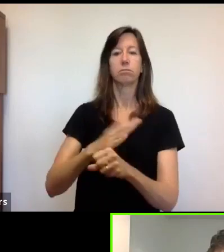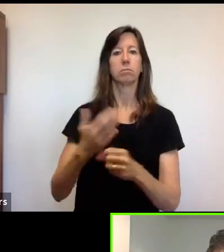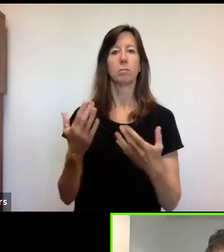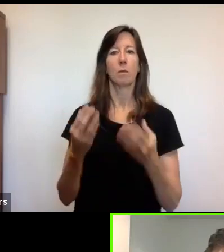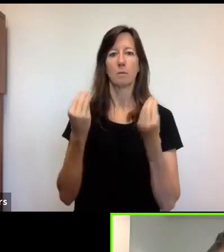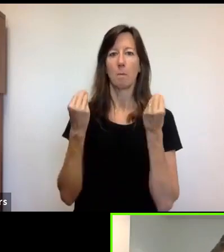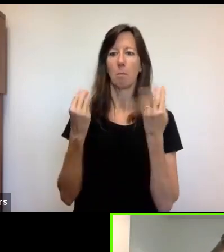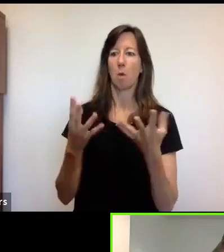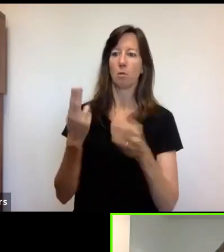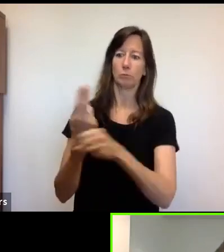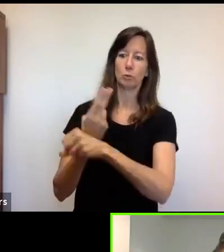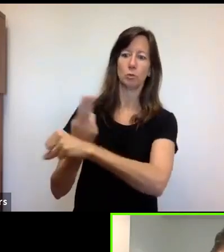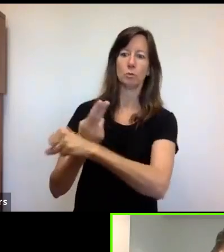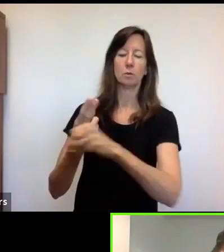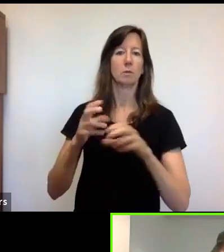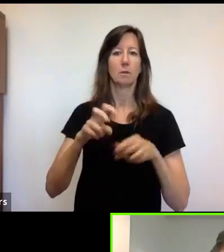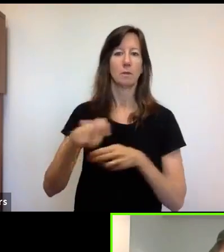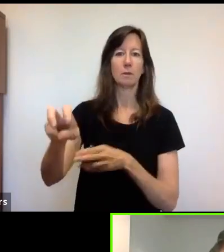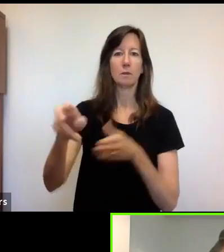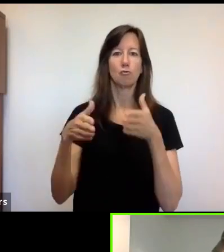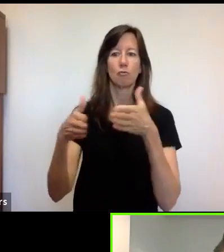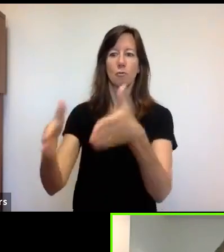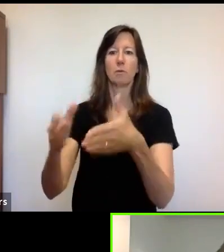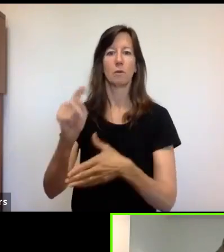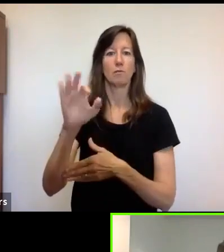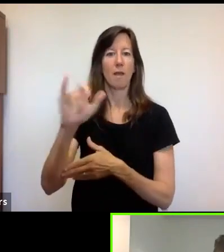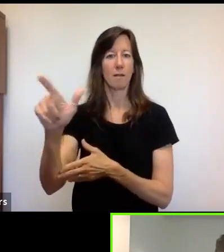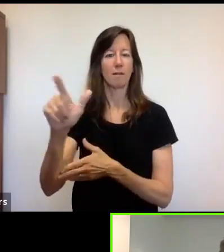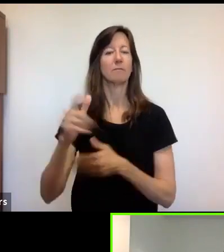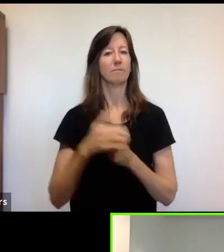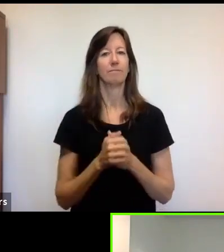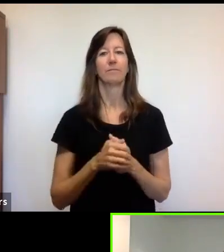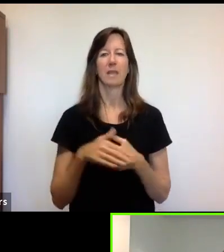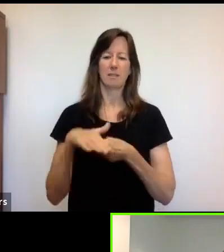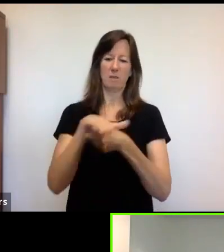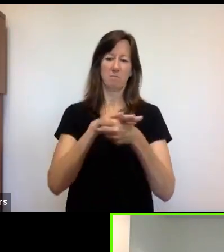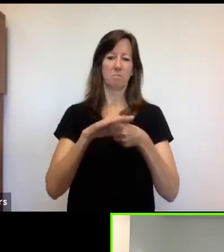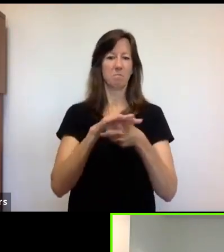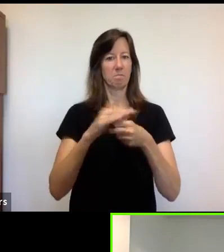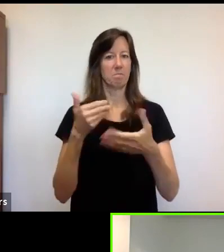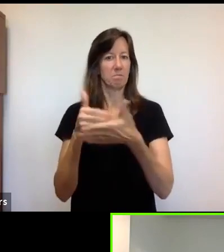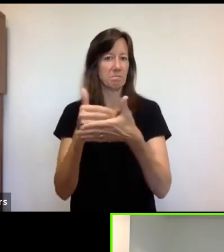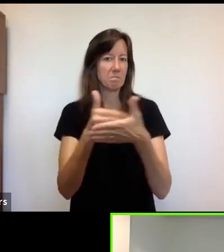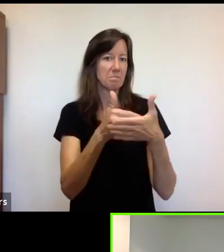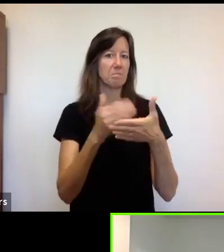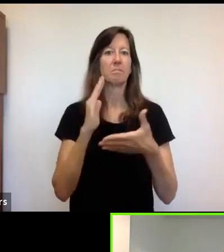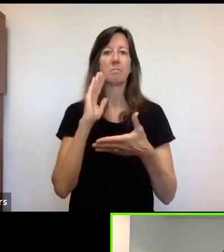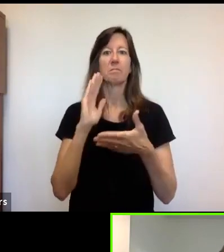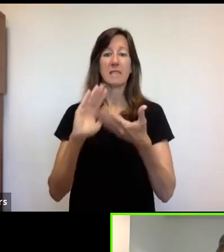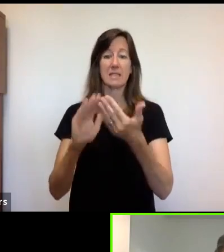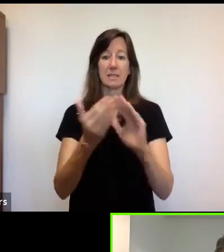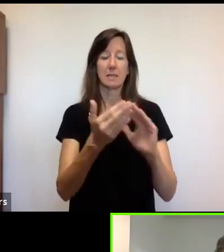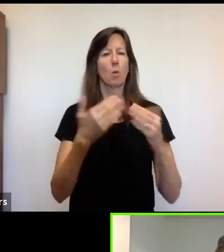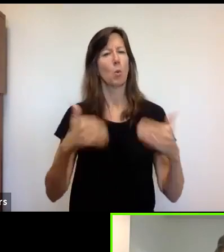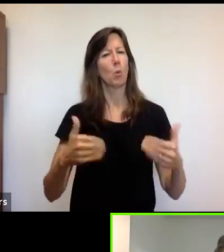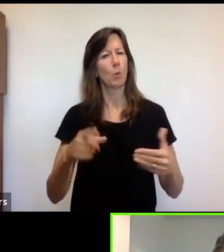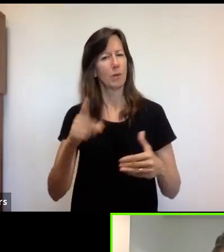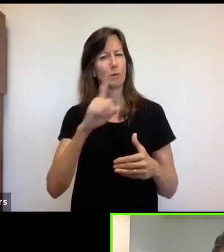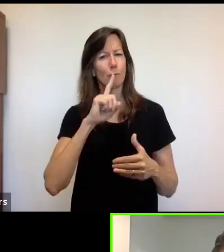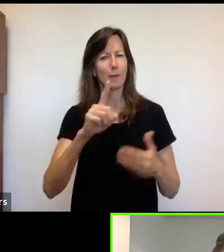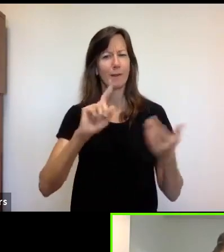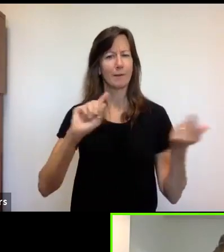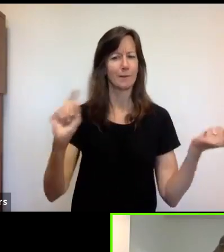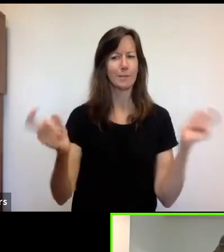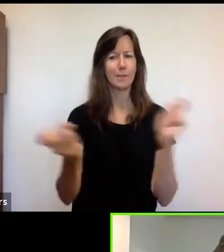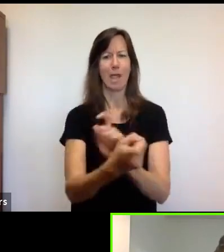trail, in particular in and around urban settings, are truly transformative. And this particular project expands the